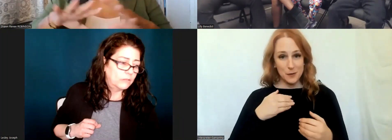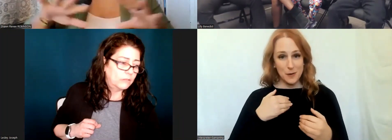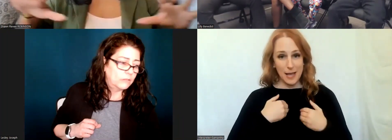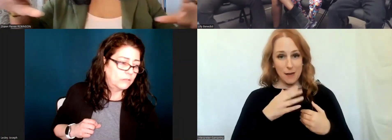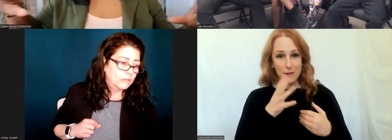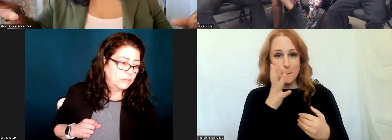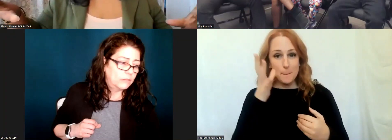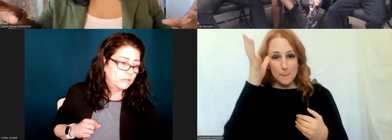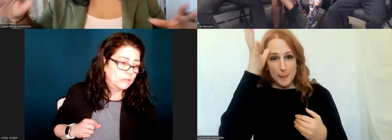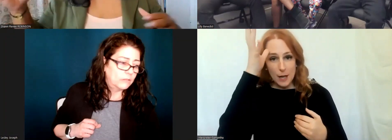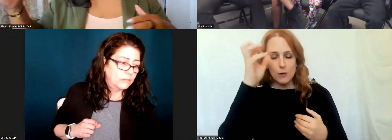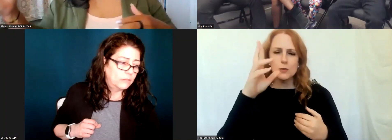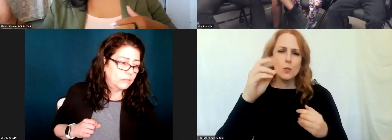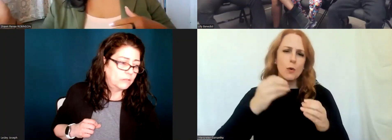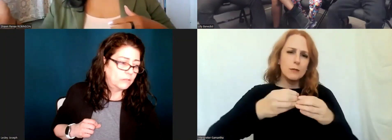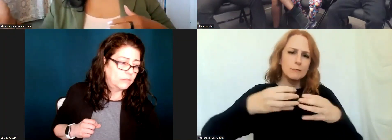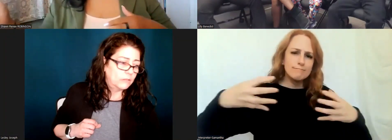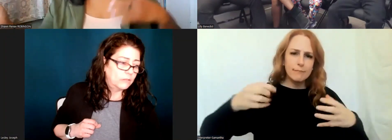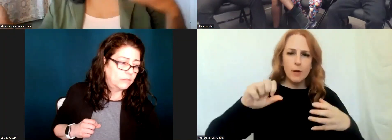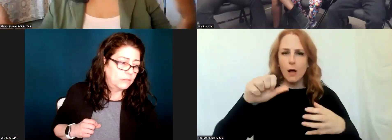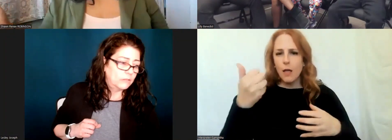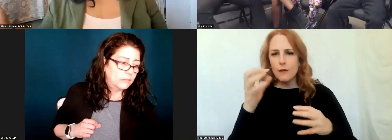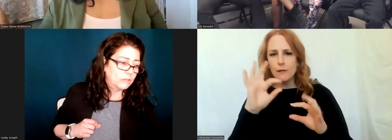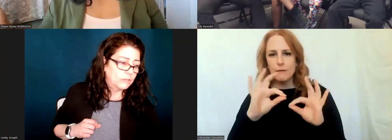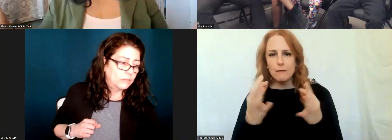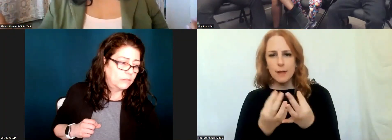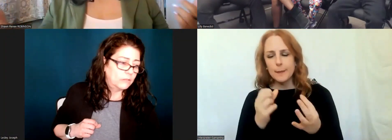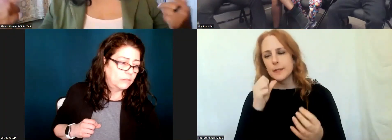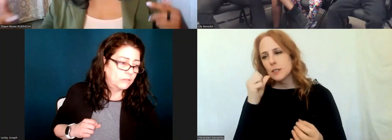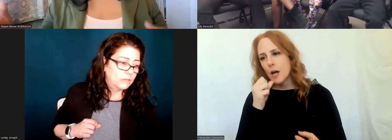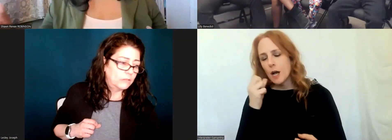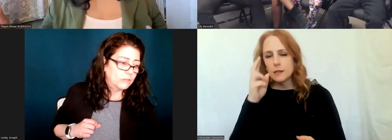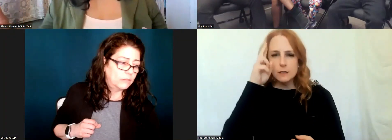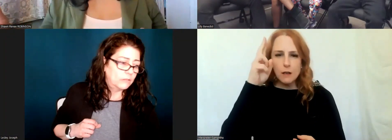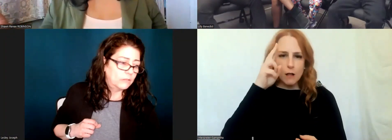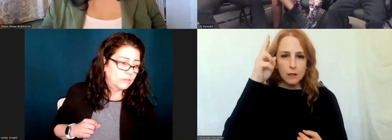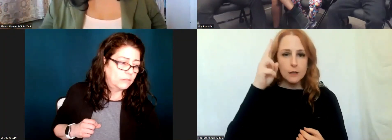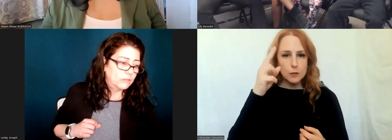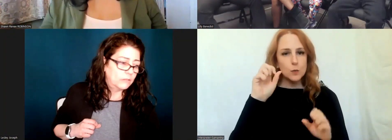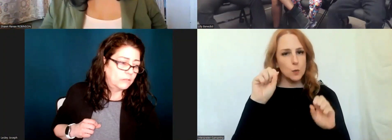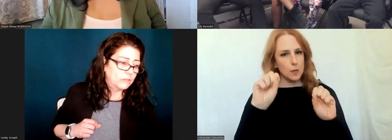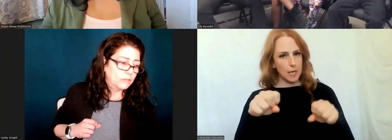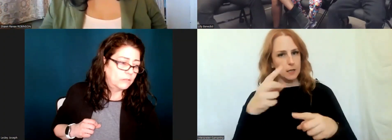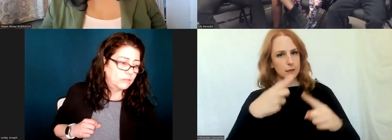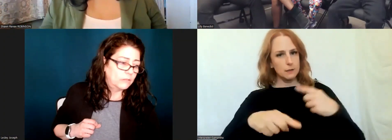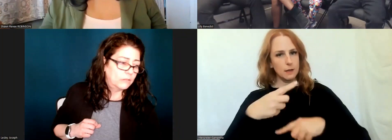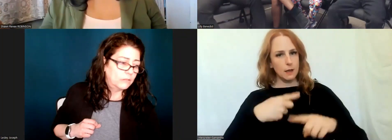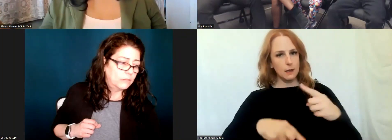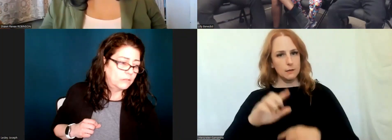or extended family, aunts, uncles, who use sign language?